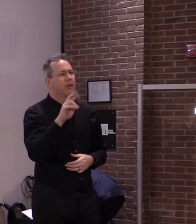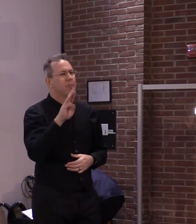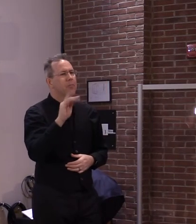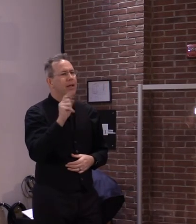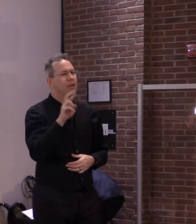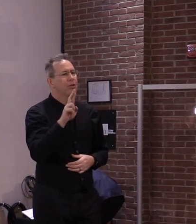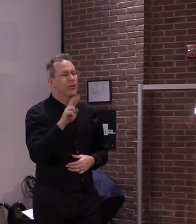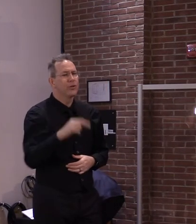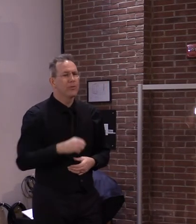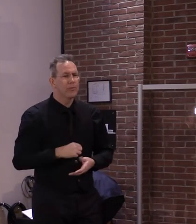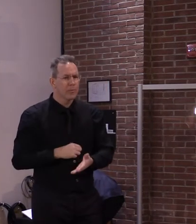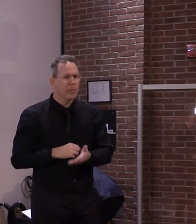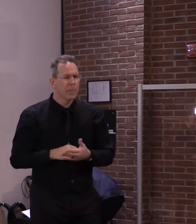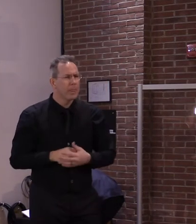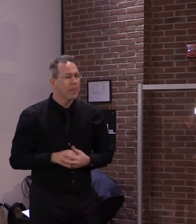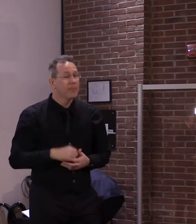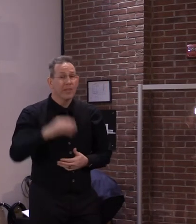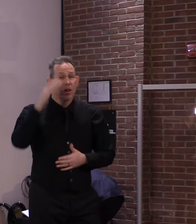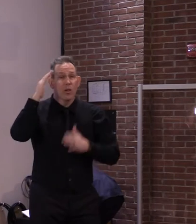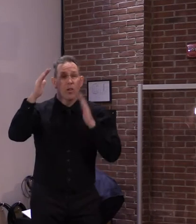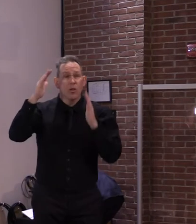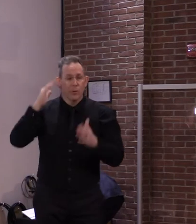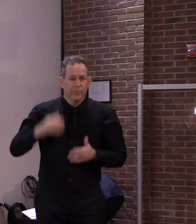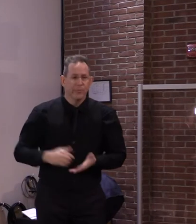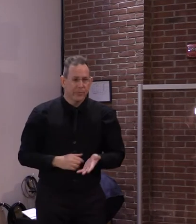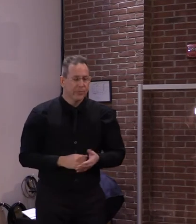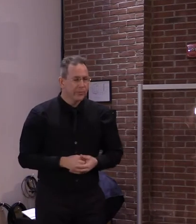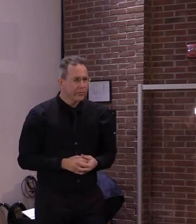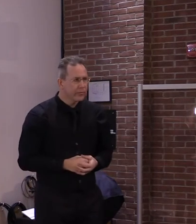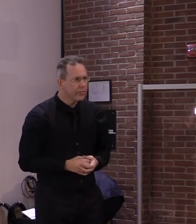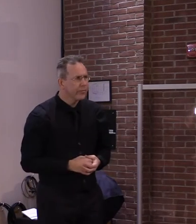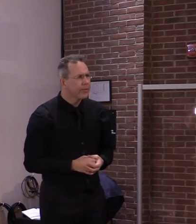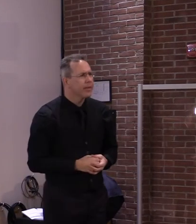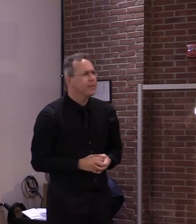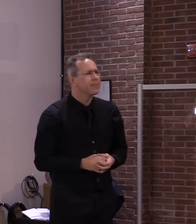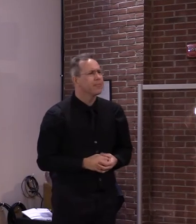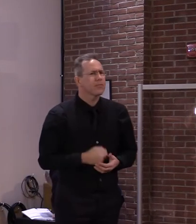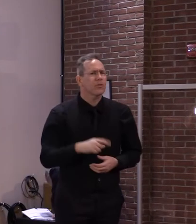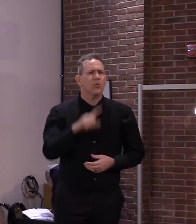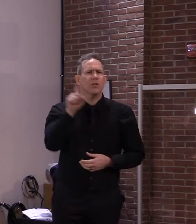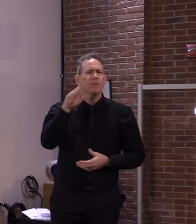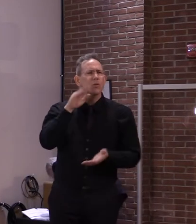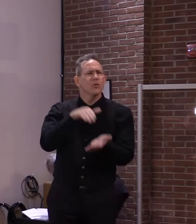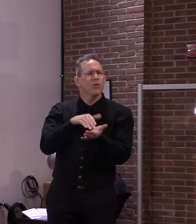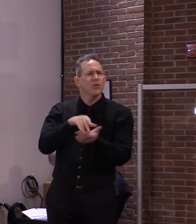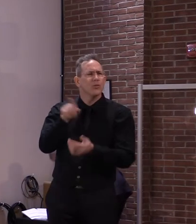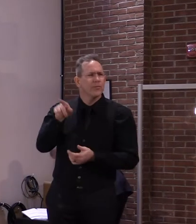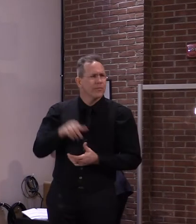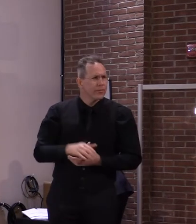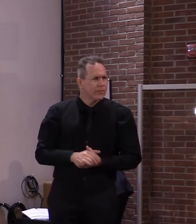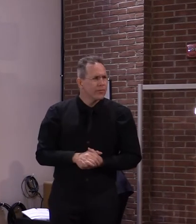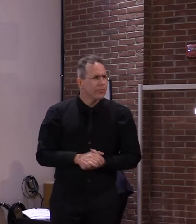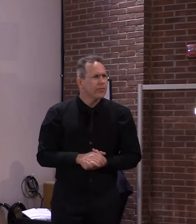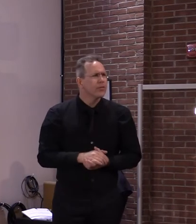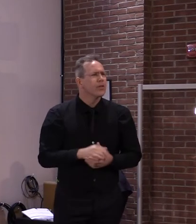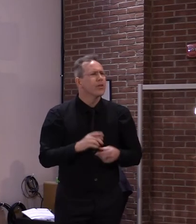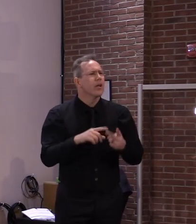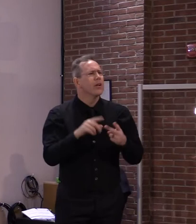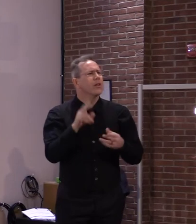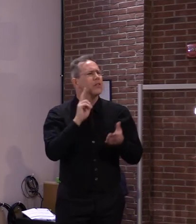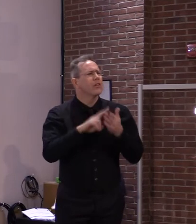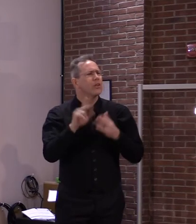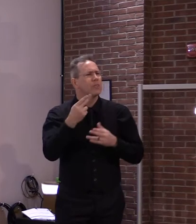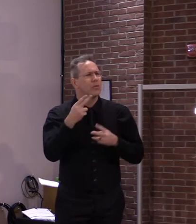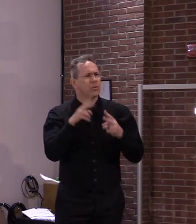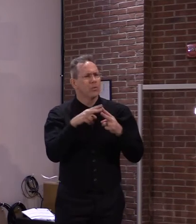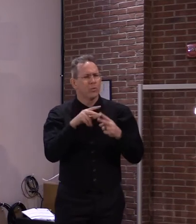uh hello um i believe my questions are going to be for uh dr levine for uh secretary smith uh i was wondering if you could offer